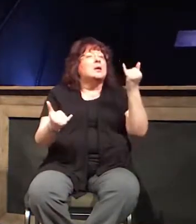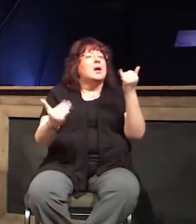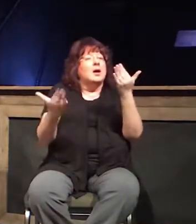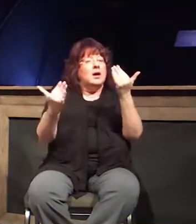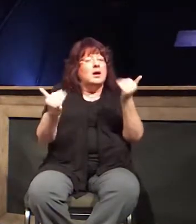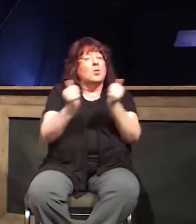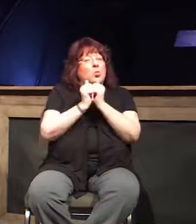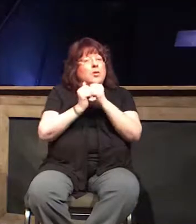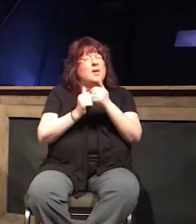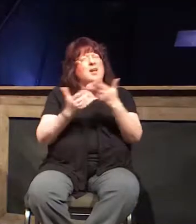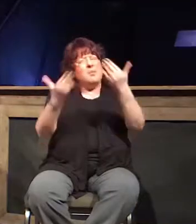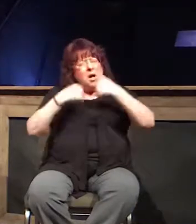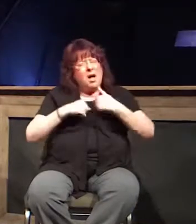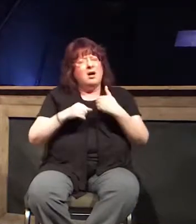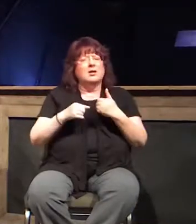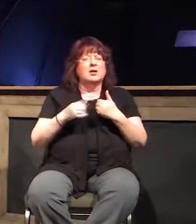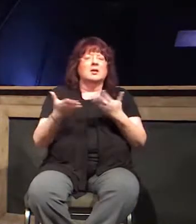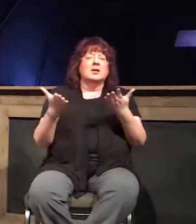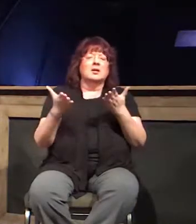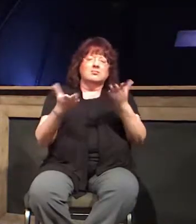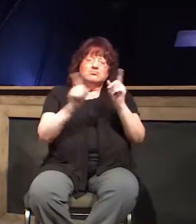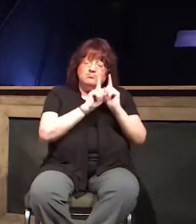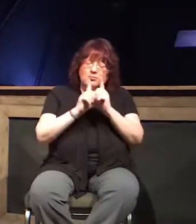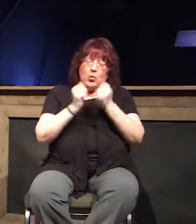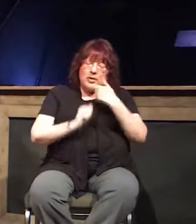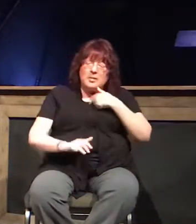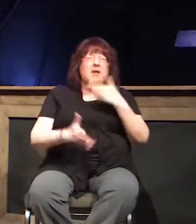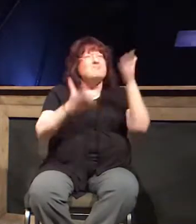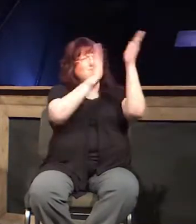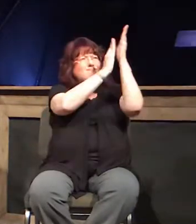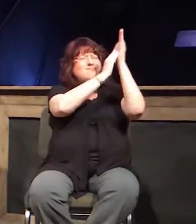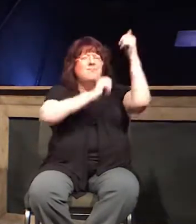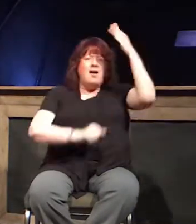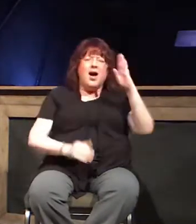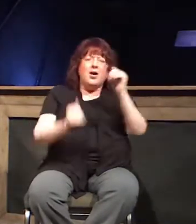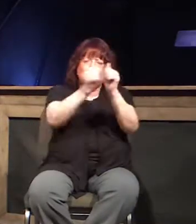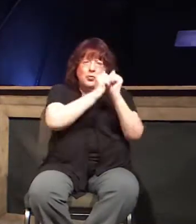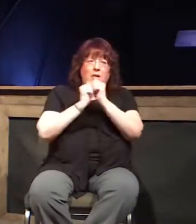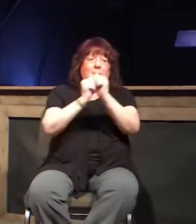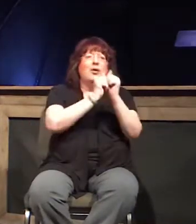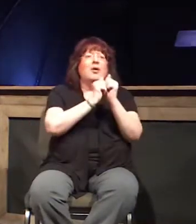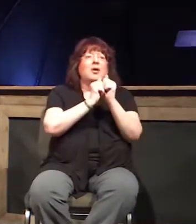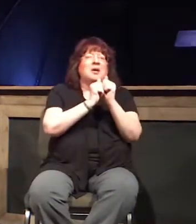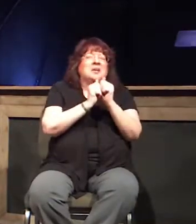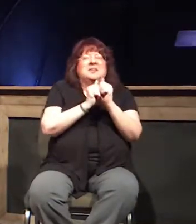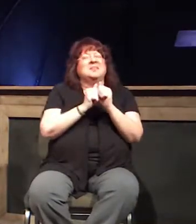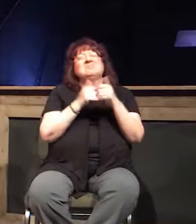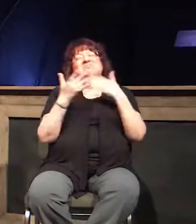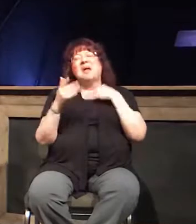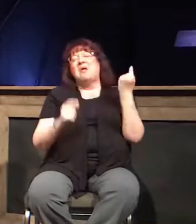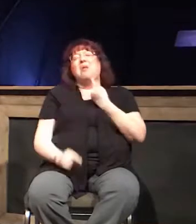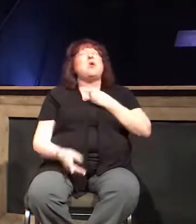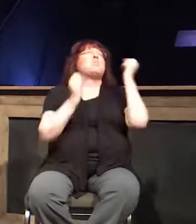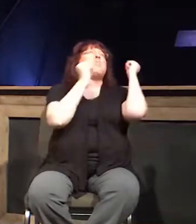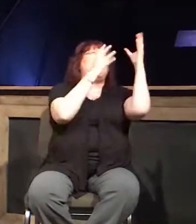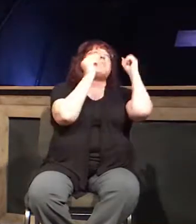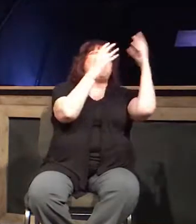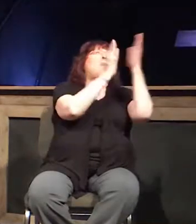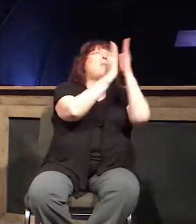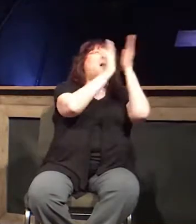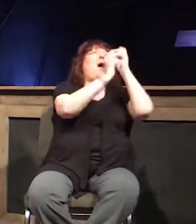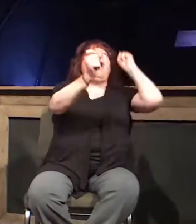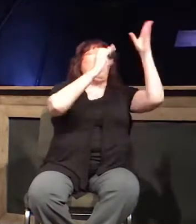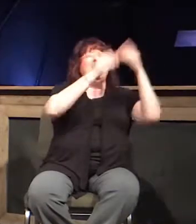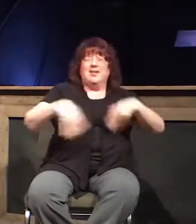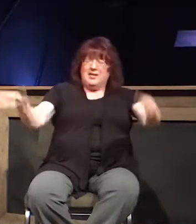of "with me" means come near me, and let's glorify God together. I don't want to just celebrate about Jesus by